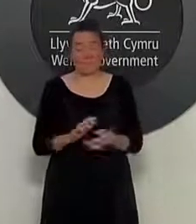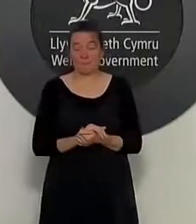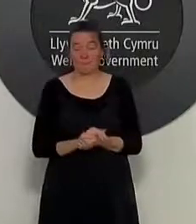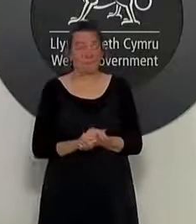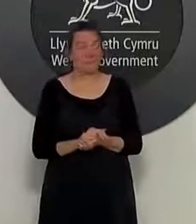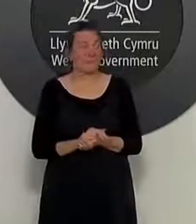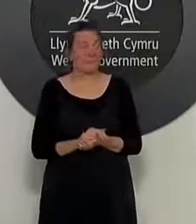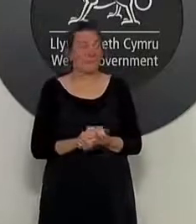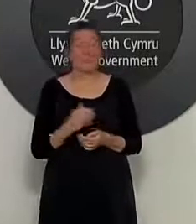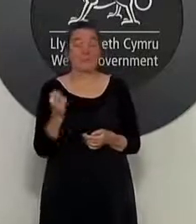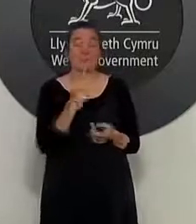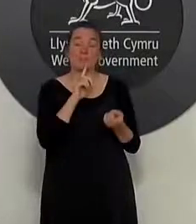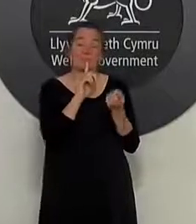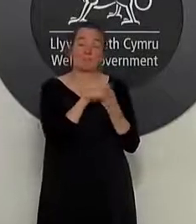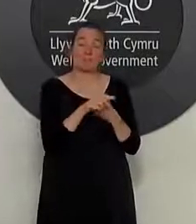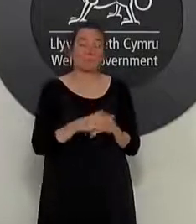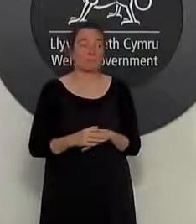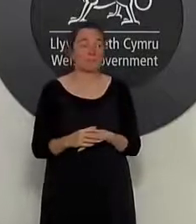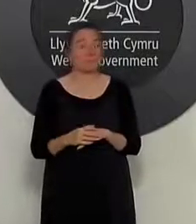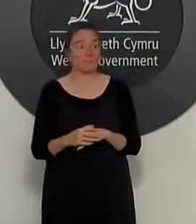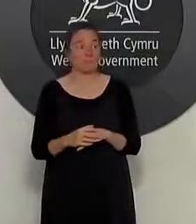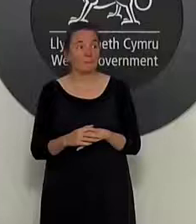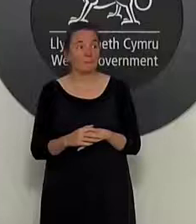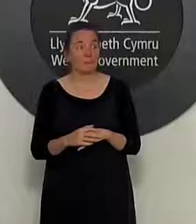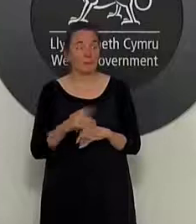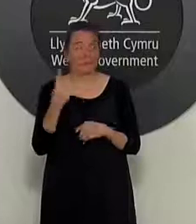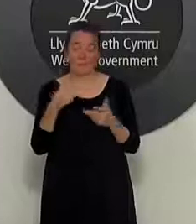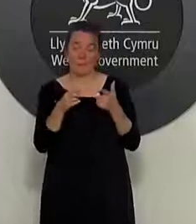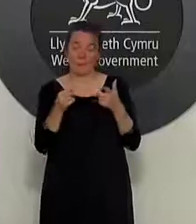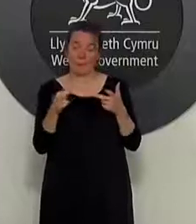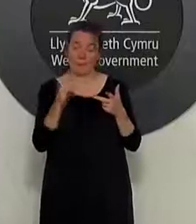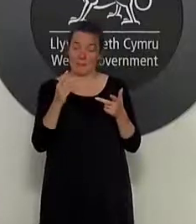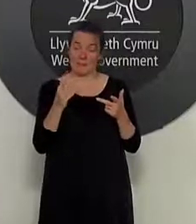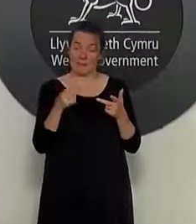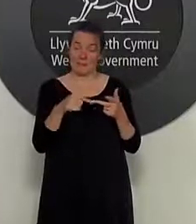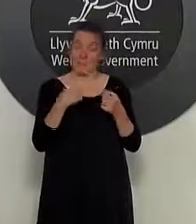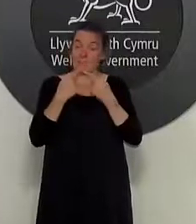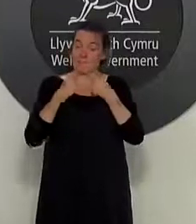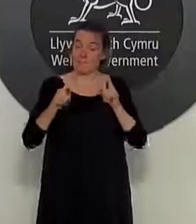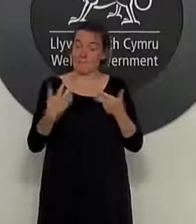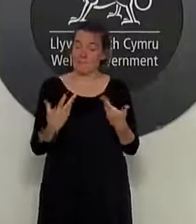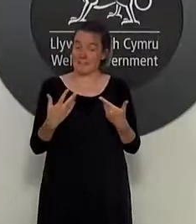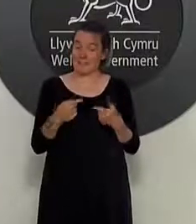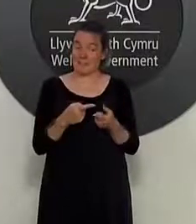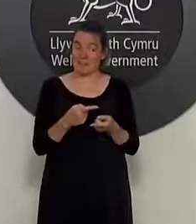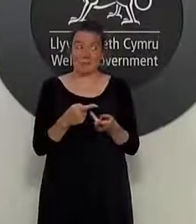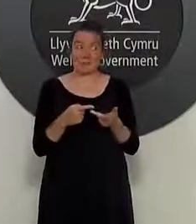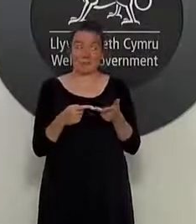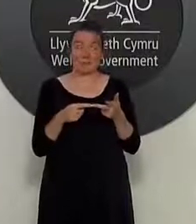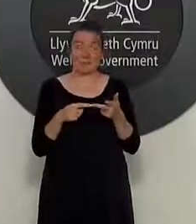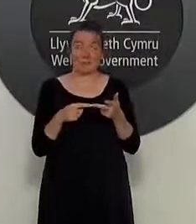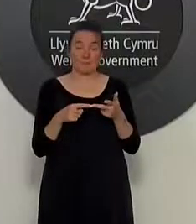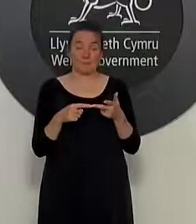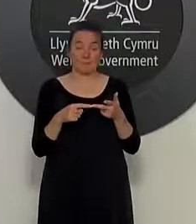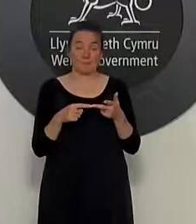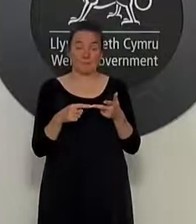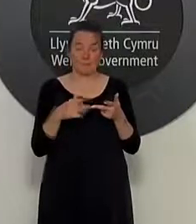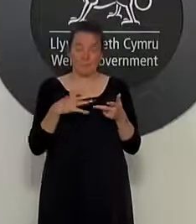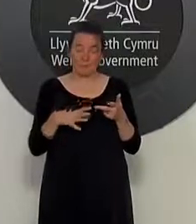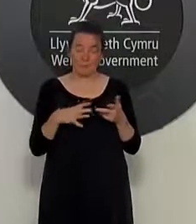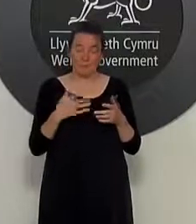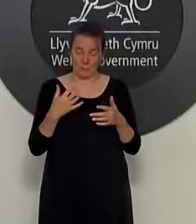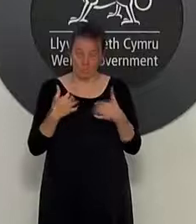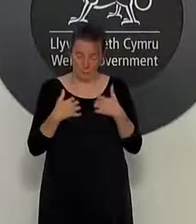have mentioned in my answer to Adrian, one of the strands in the package we put together today, which I'm very keen to see pursued.